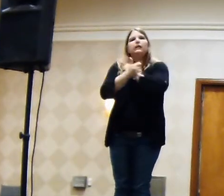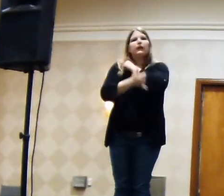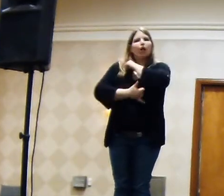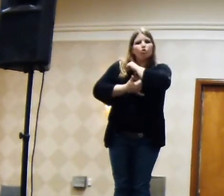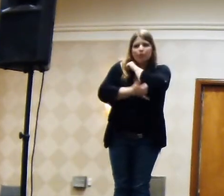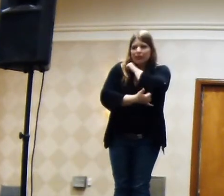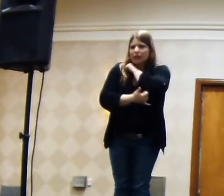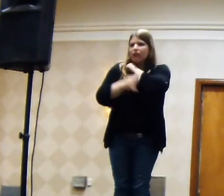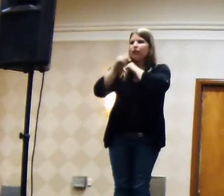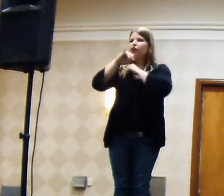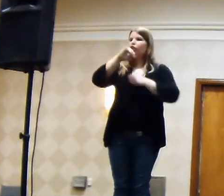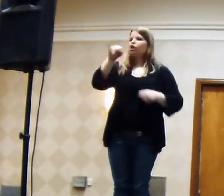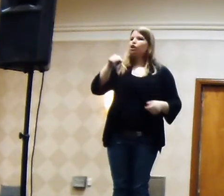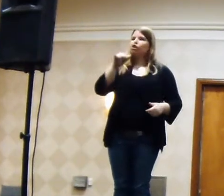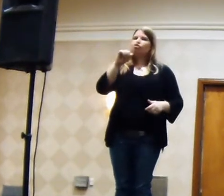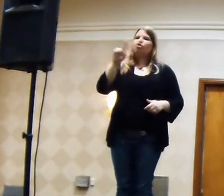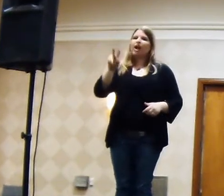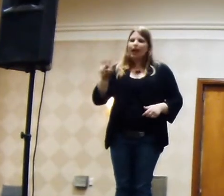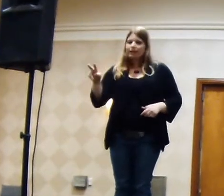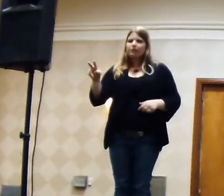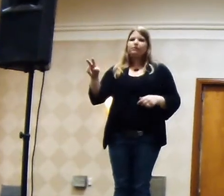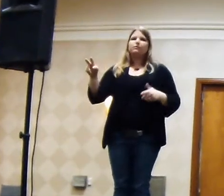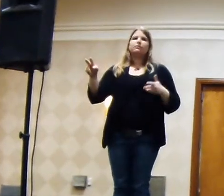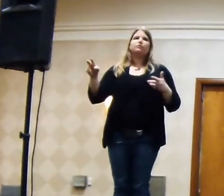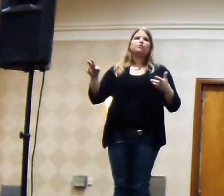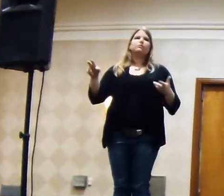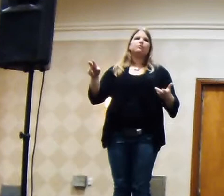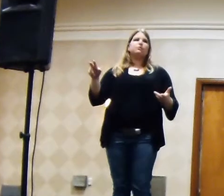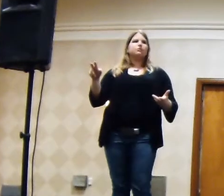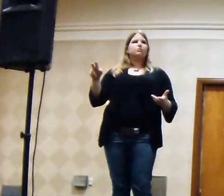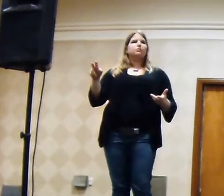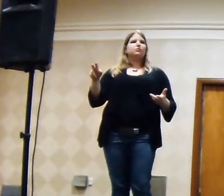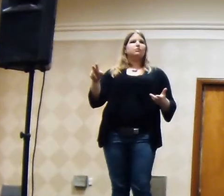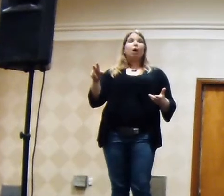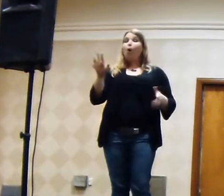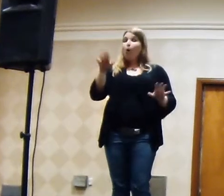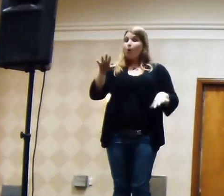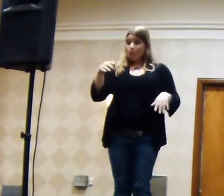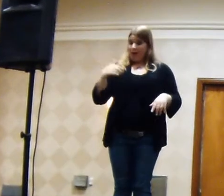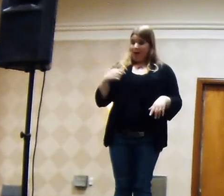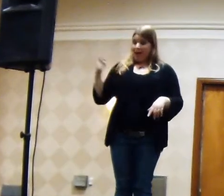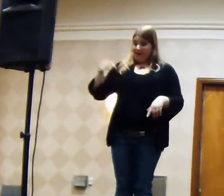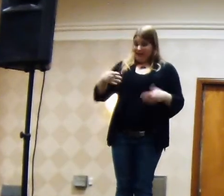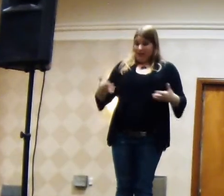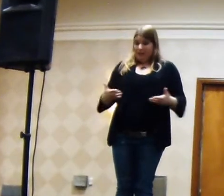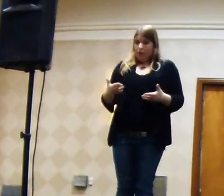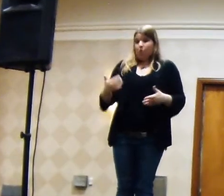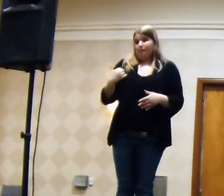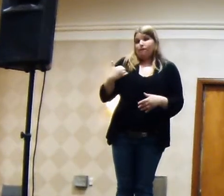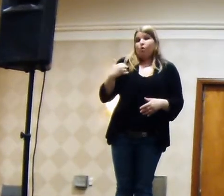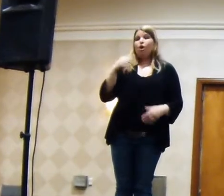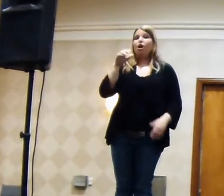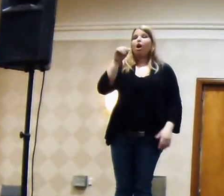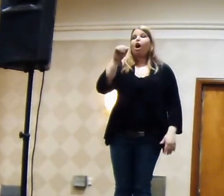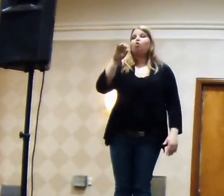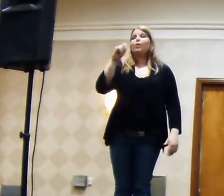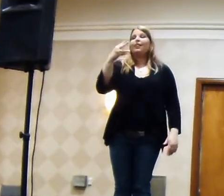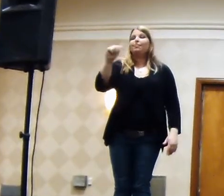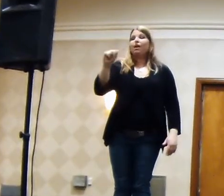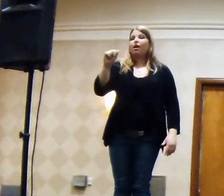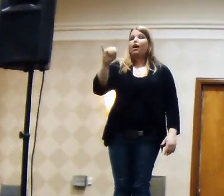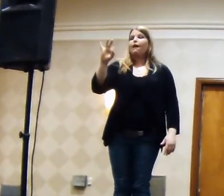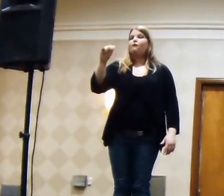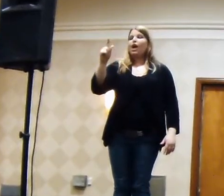western, I like to sing jazz, I like to sing... And actually, when I was on tour here, Aretha Franklin came to see me and sent me